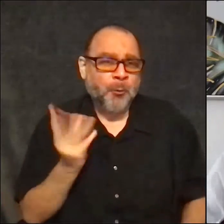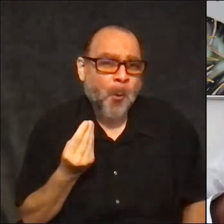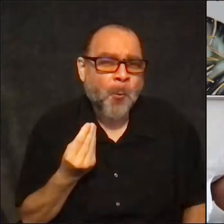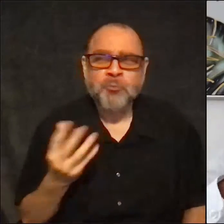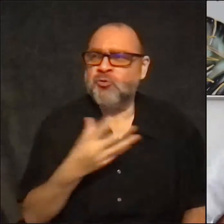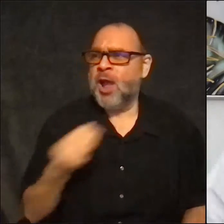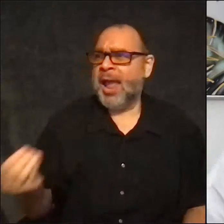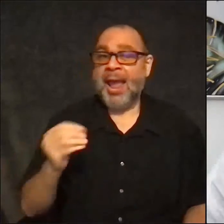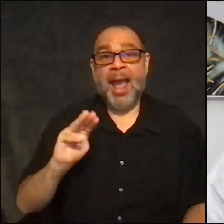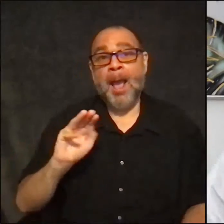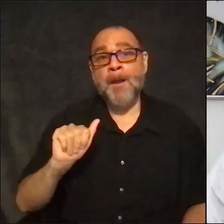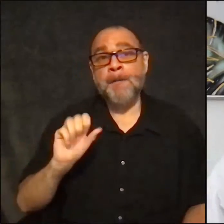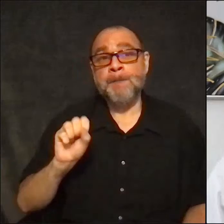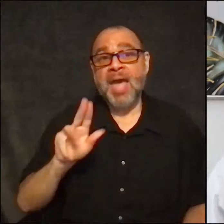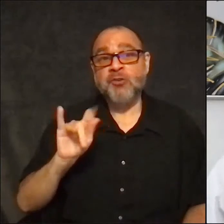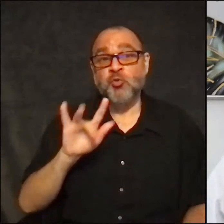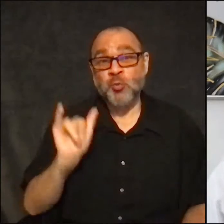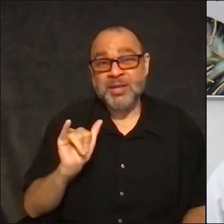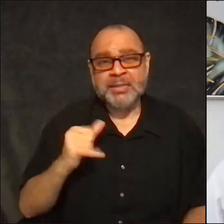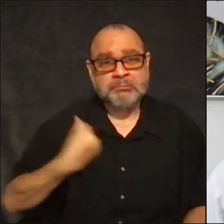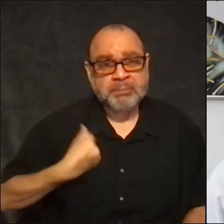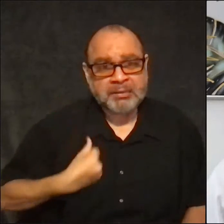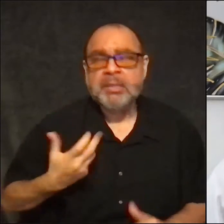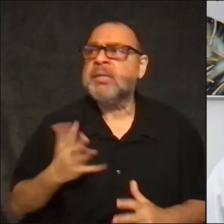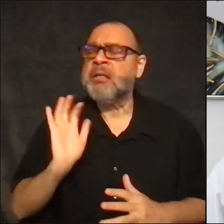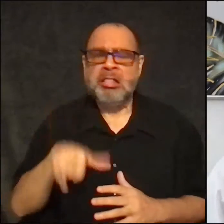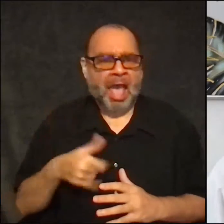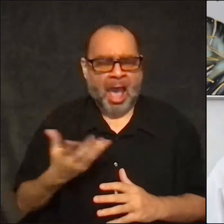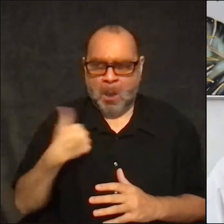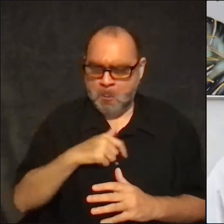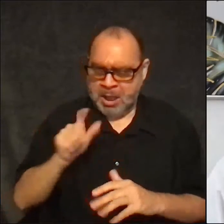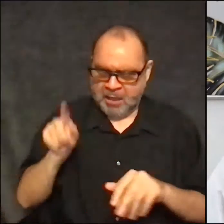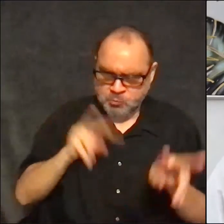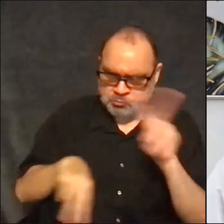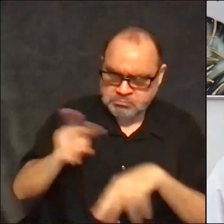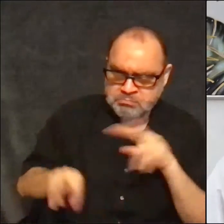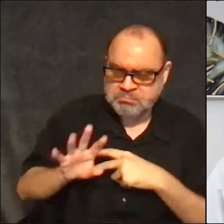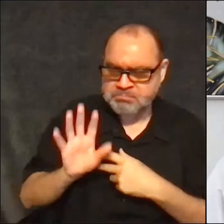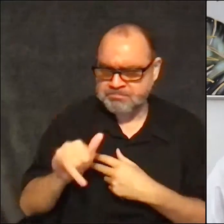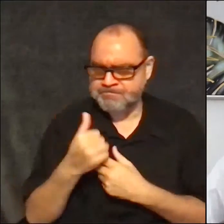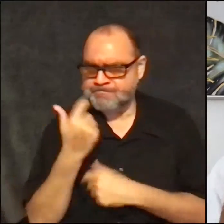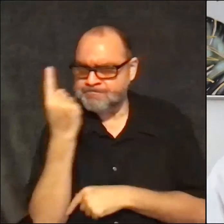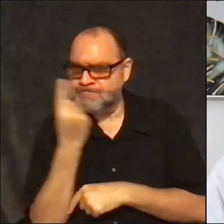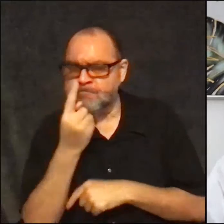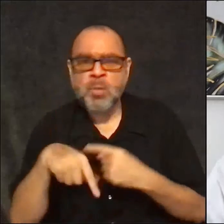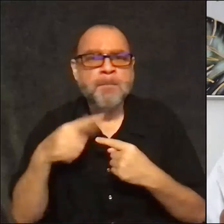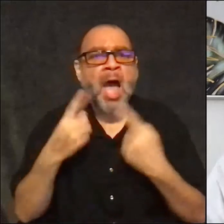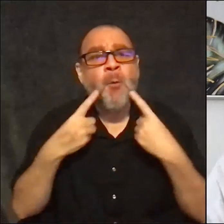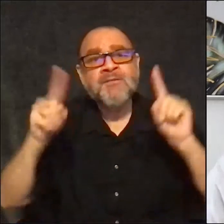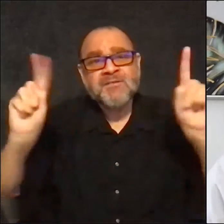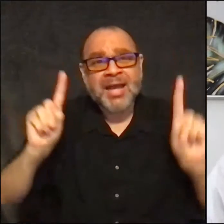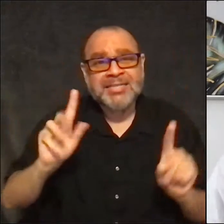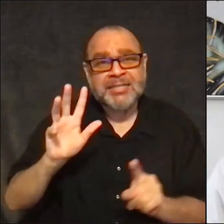masculinity that have to be taken into account to provide effective treatment and at times effective and